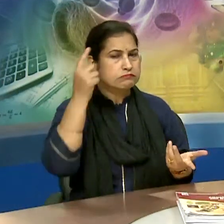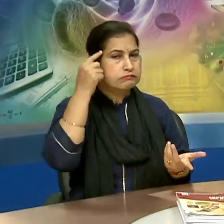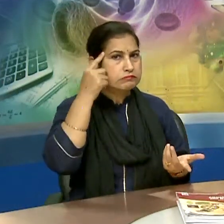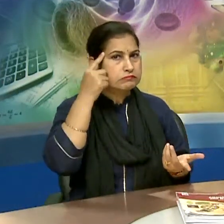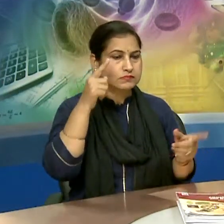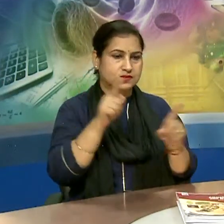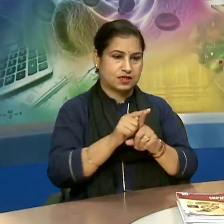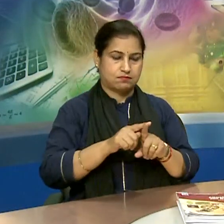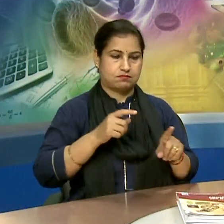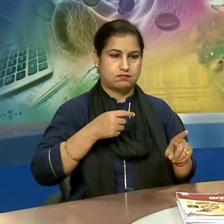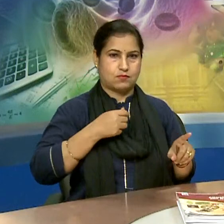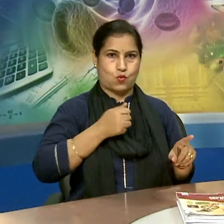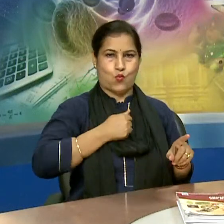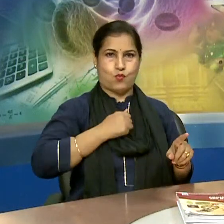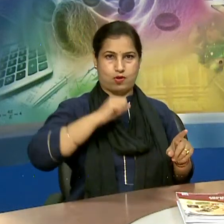different countries.